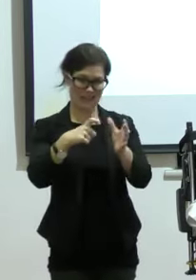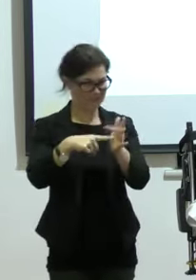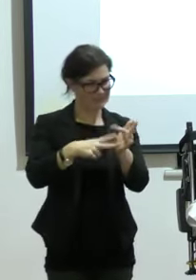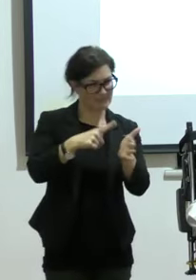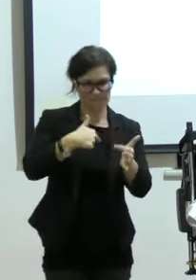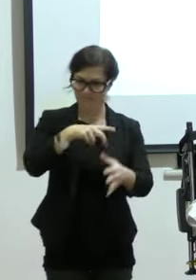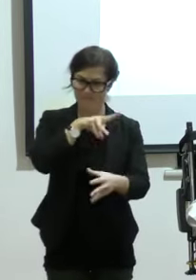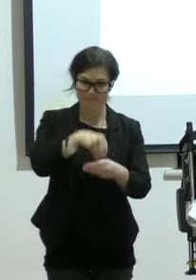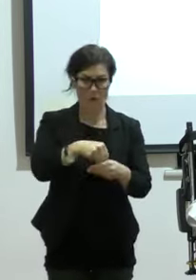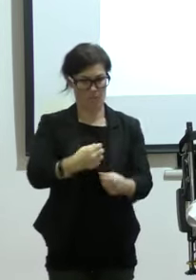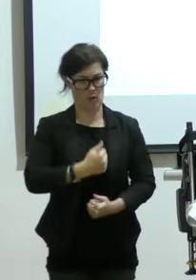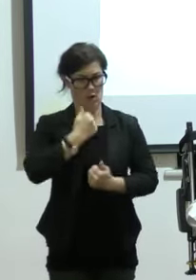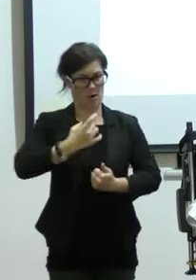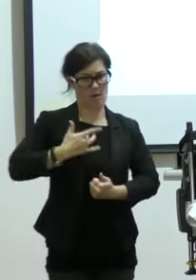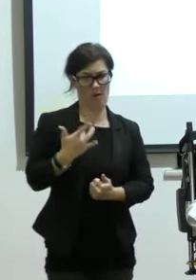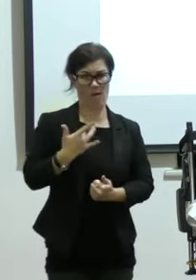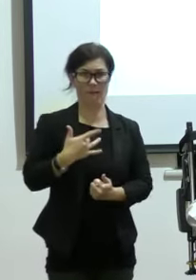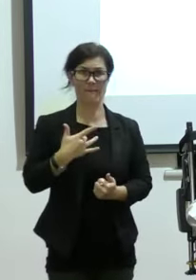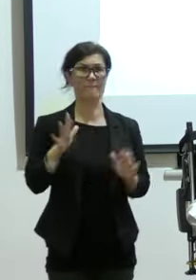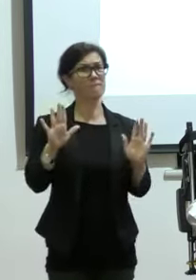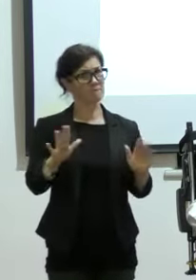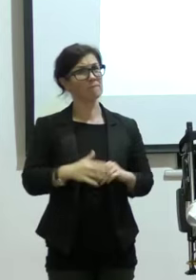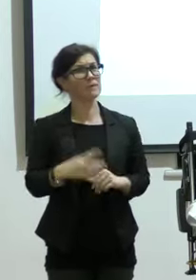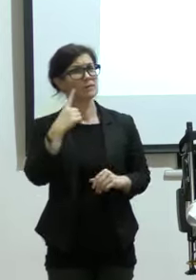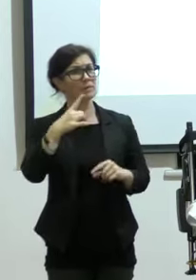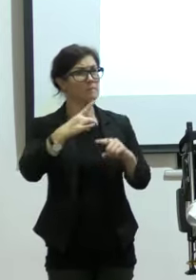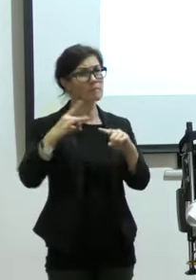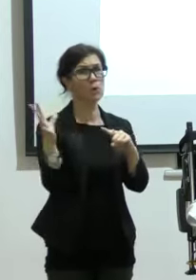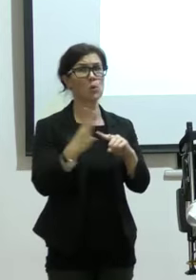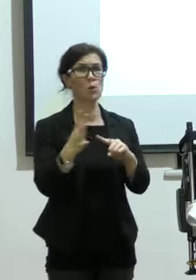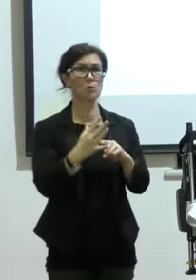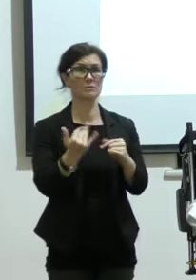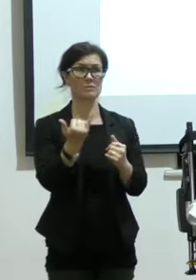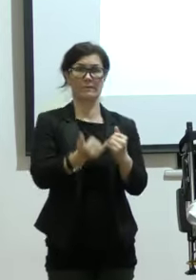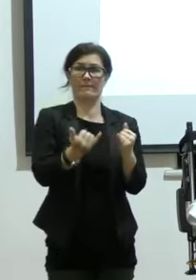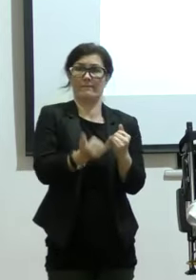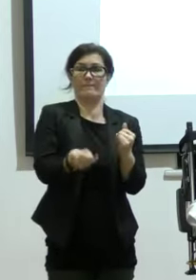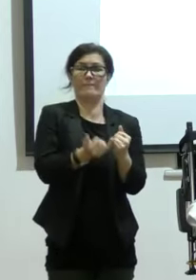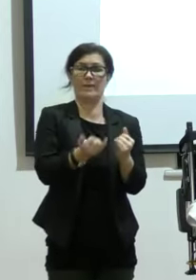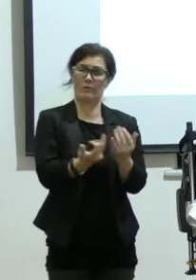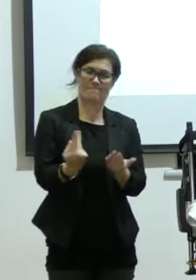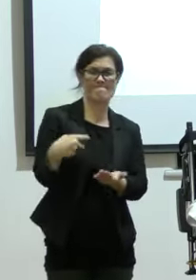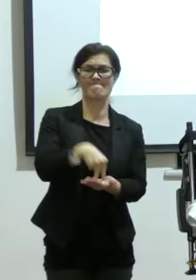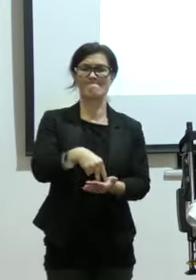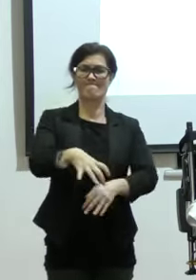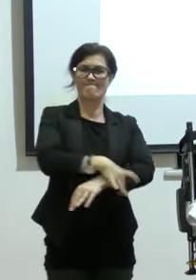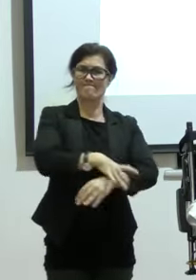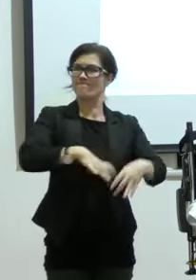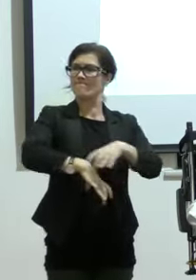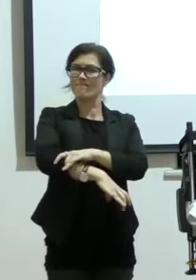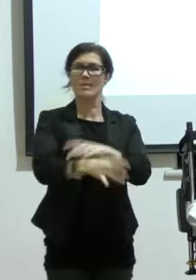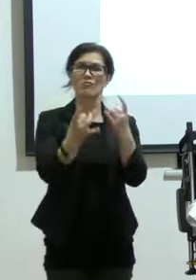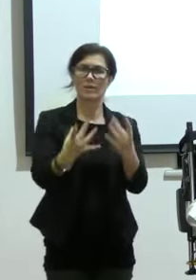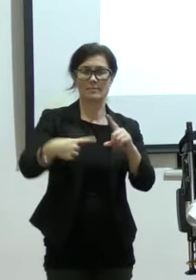involved in their life. And we really can't discount how empowering and how much